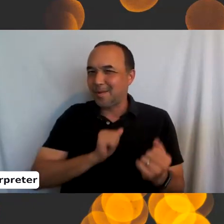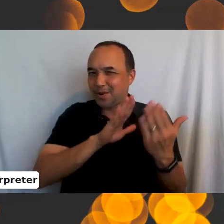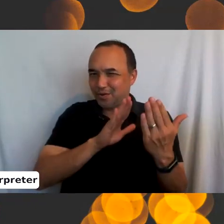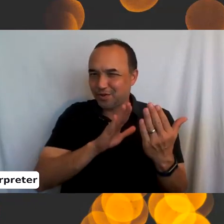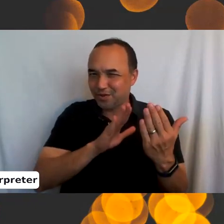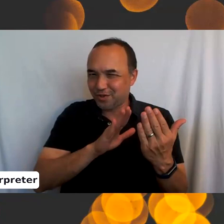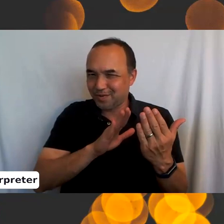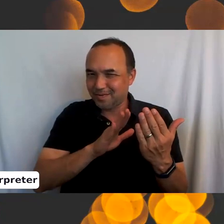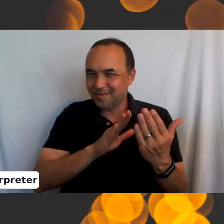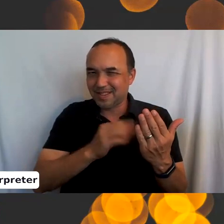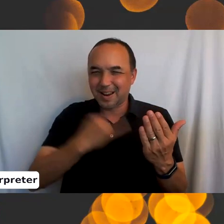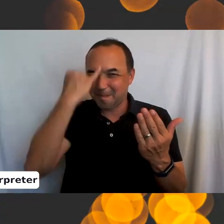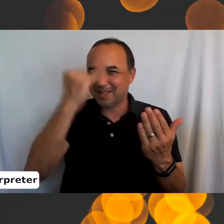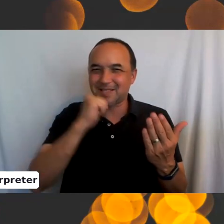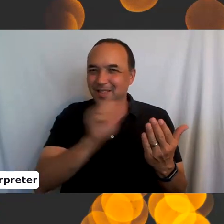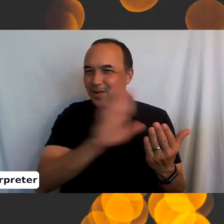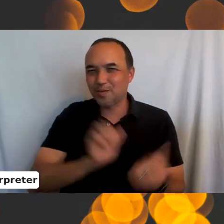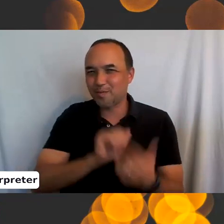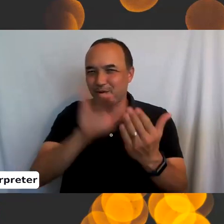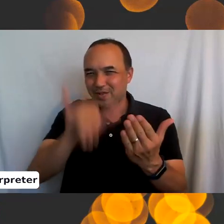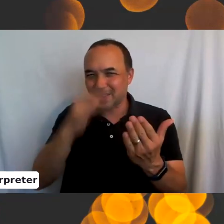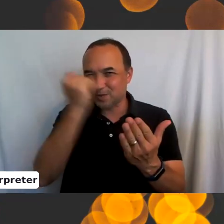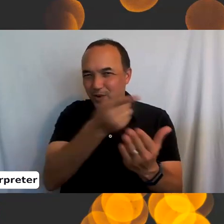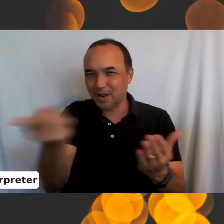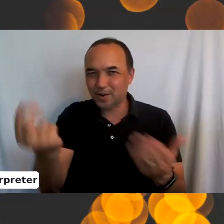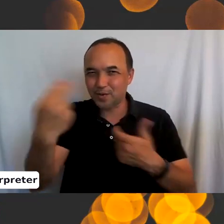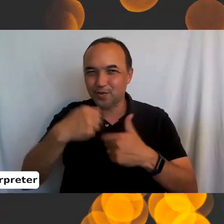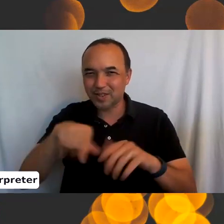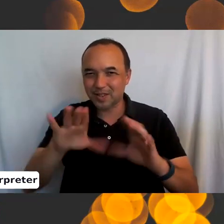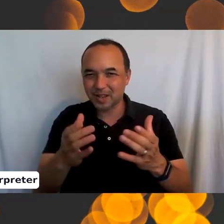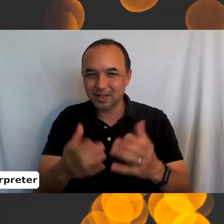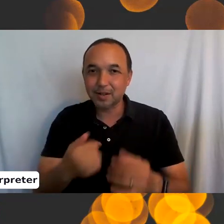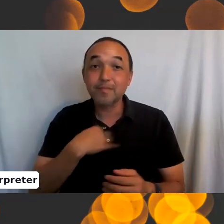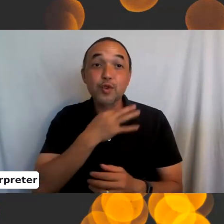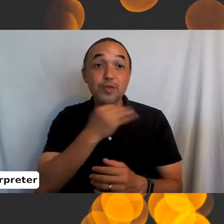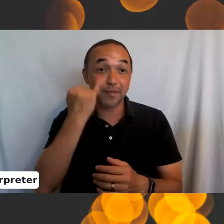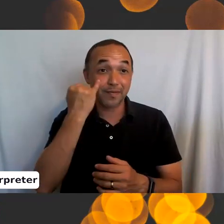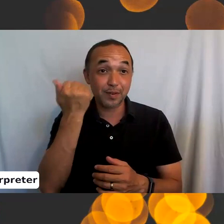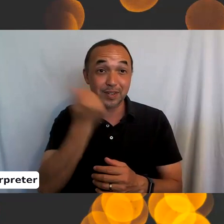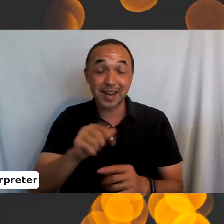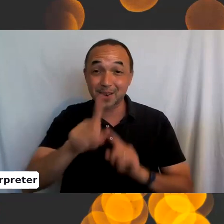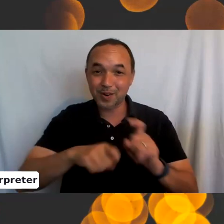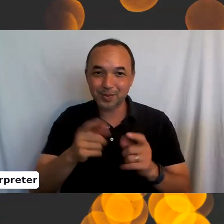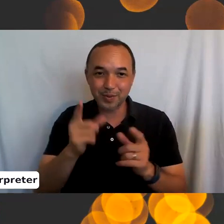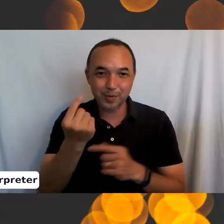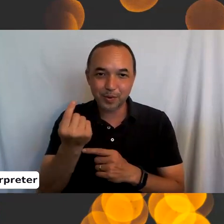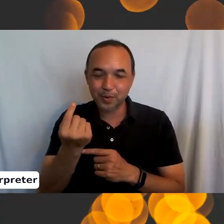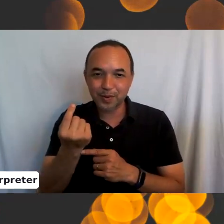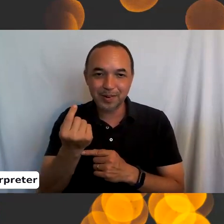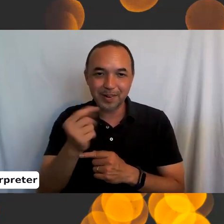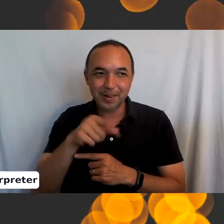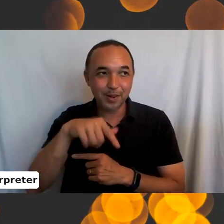here. So I'm trying to see if I have any questions. I don't even know where I go. Oh, here's Q&A. Let me